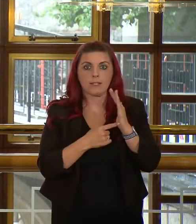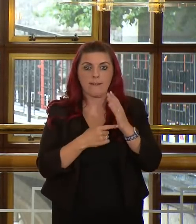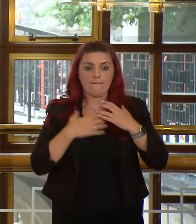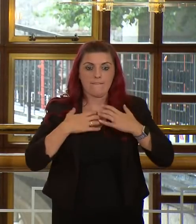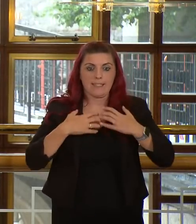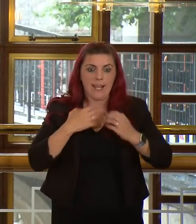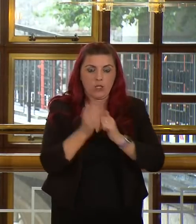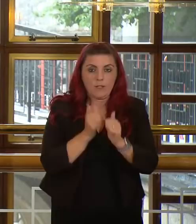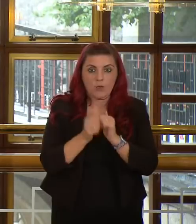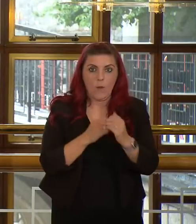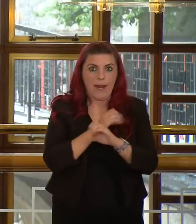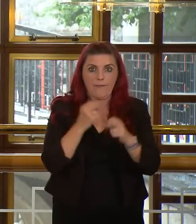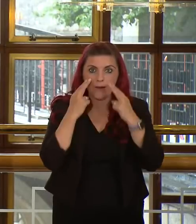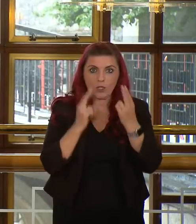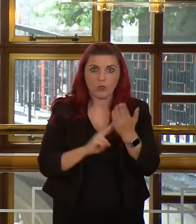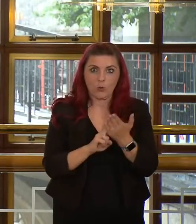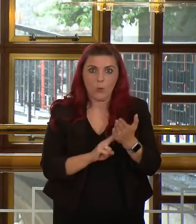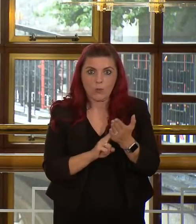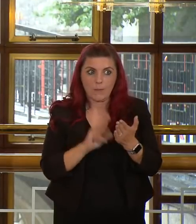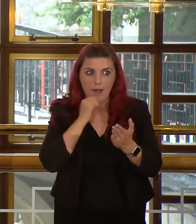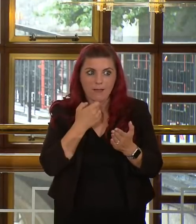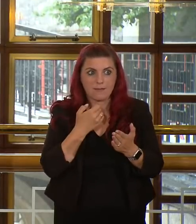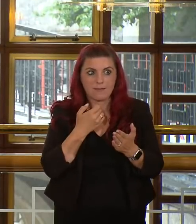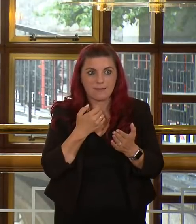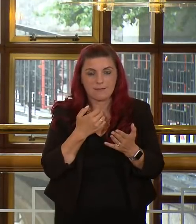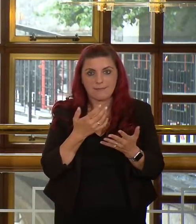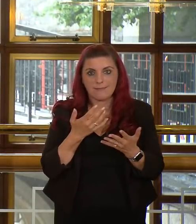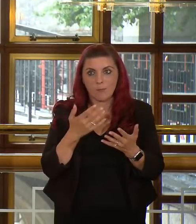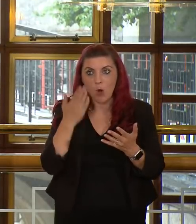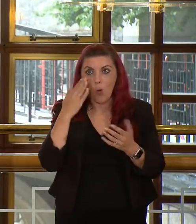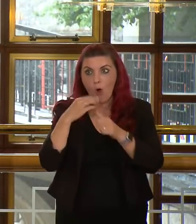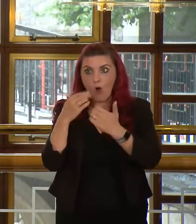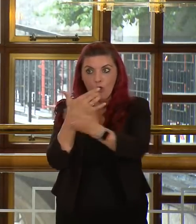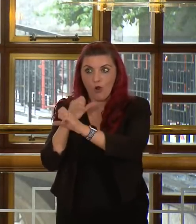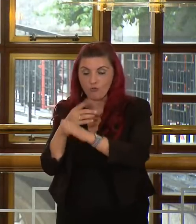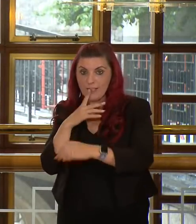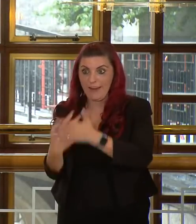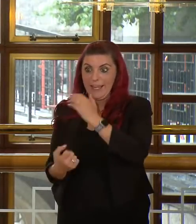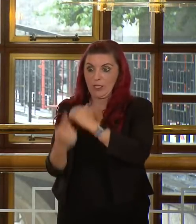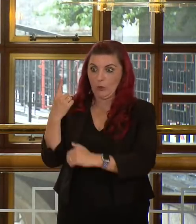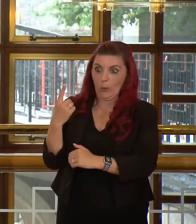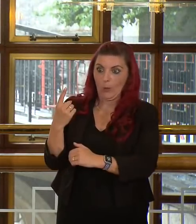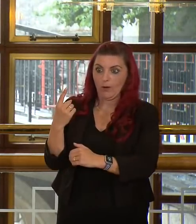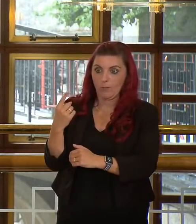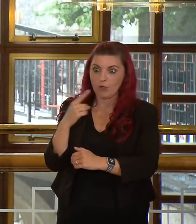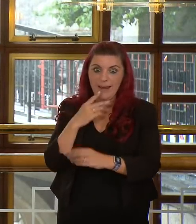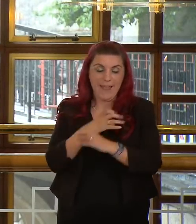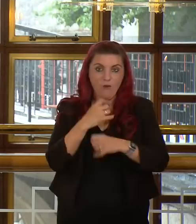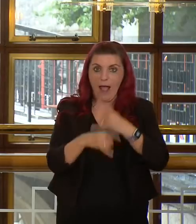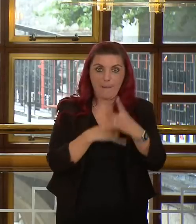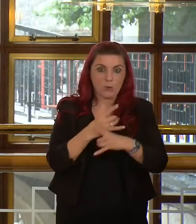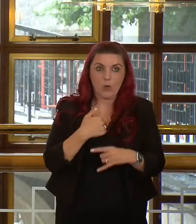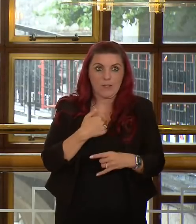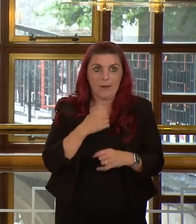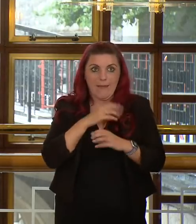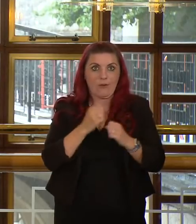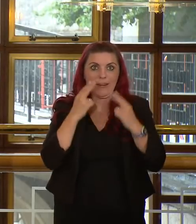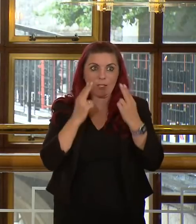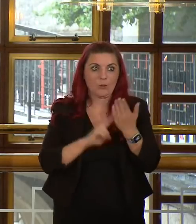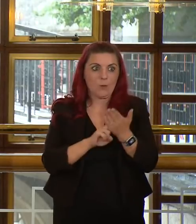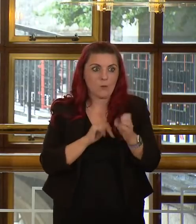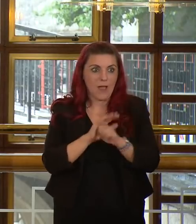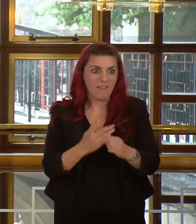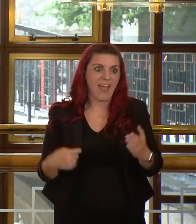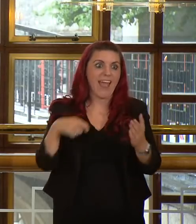use because we saw what was happening in Italy and Spain and other places, and we're concerned about our ICUs being overwhelmed. That never happened, so we've a surplus now